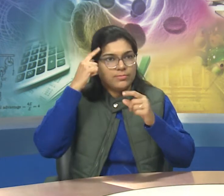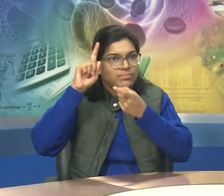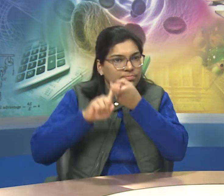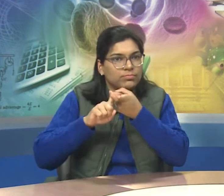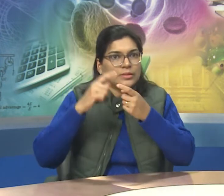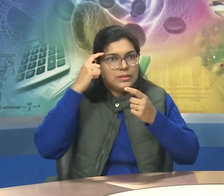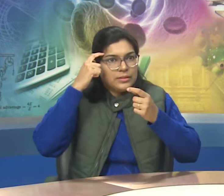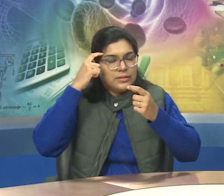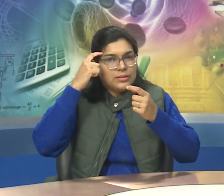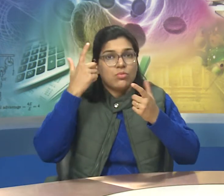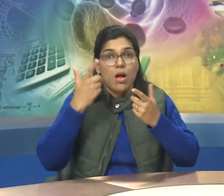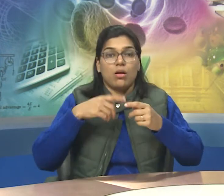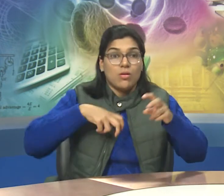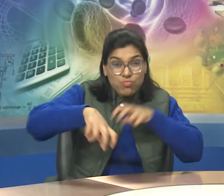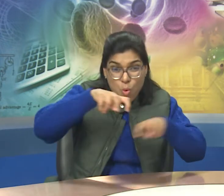physical work,